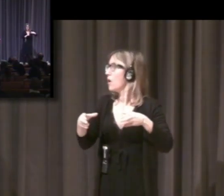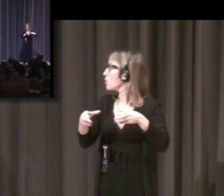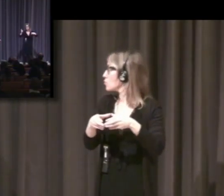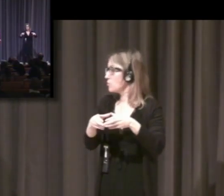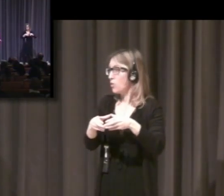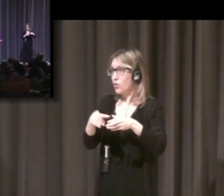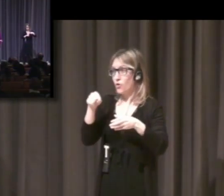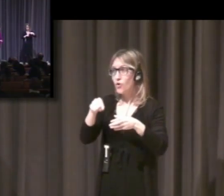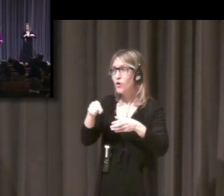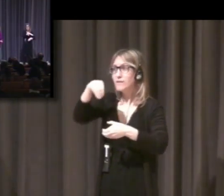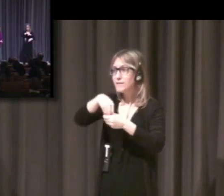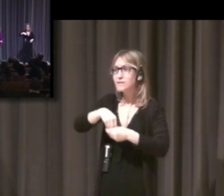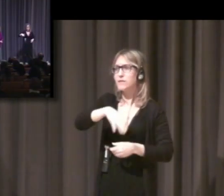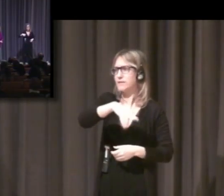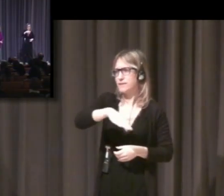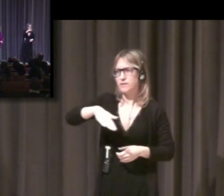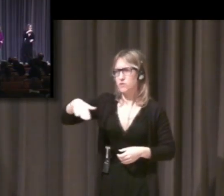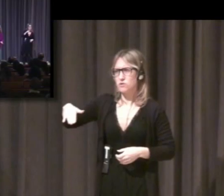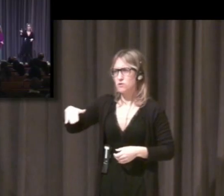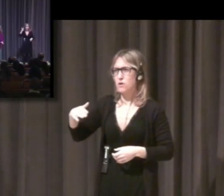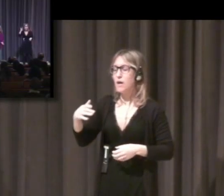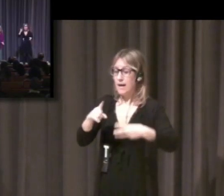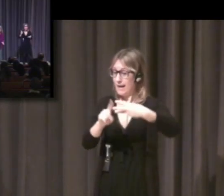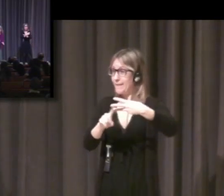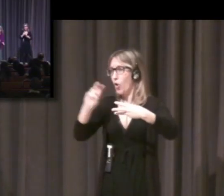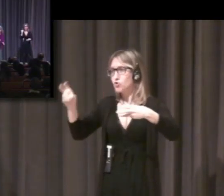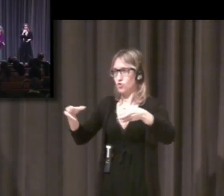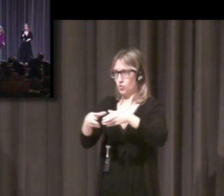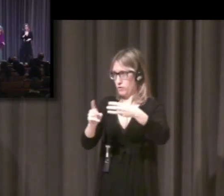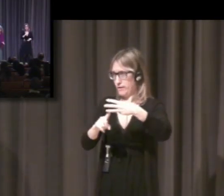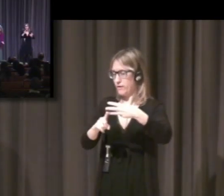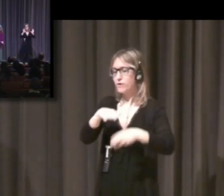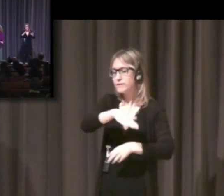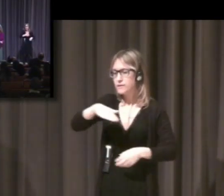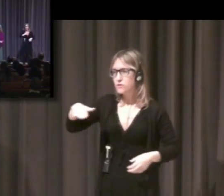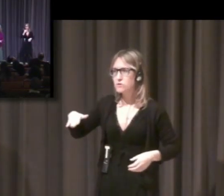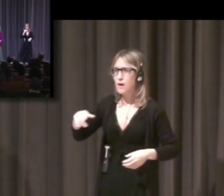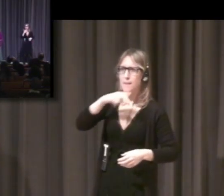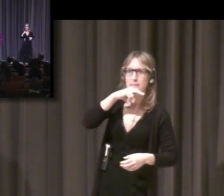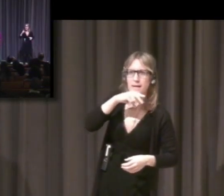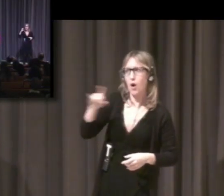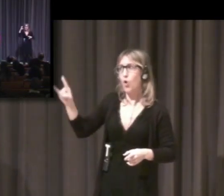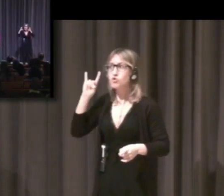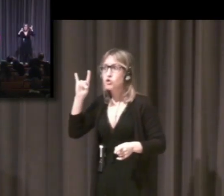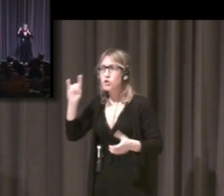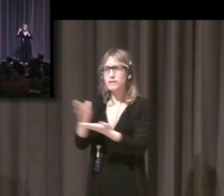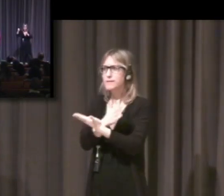can distinguish the rumble of a truck going down a road, or